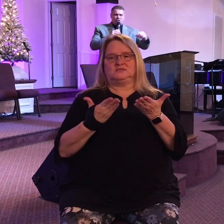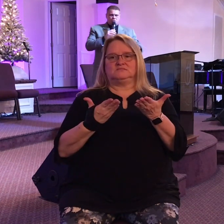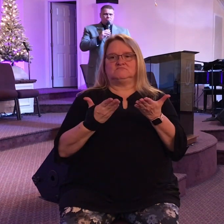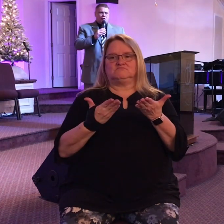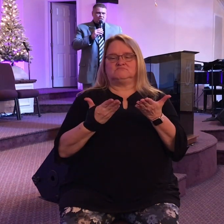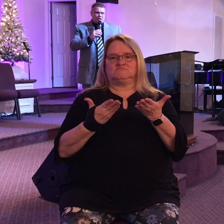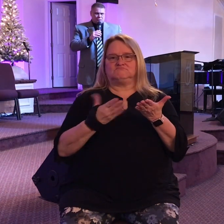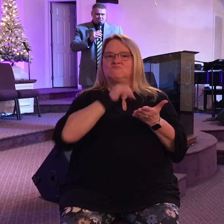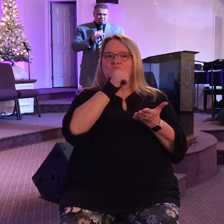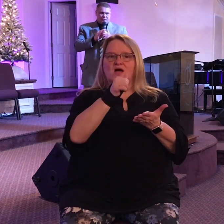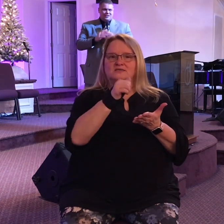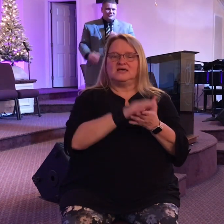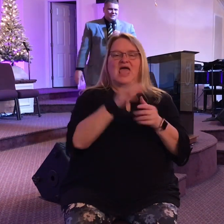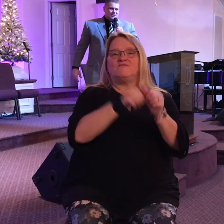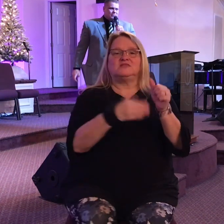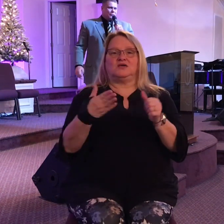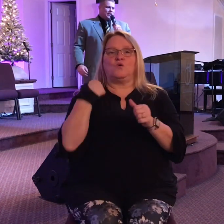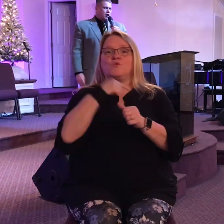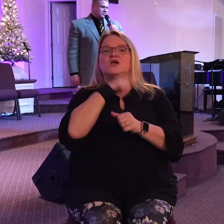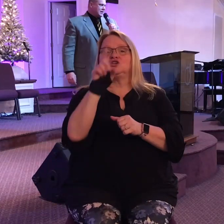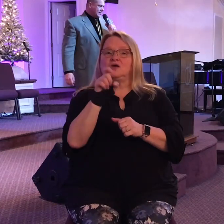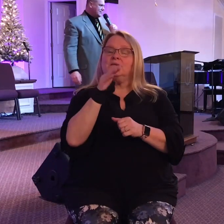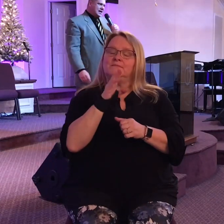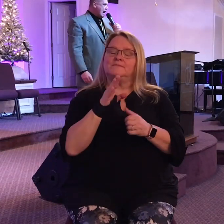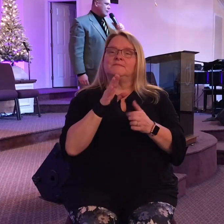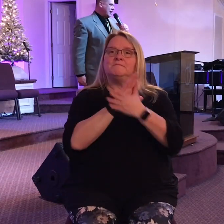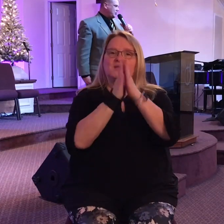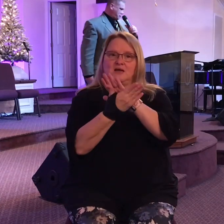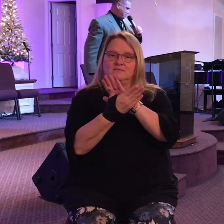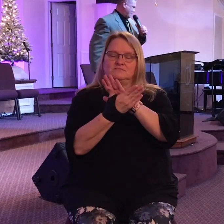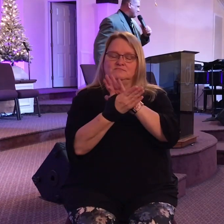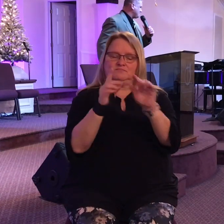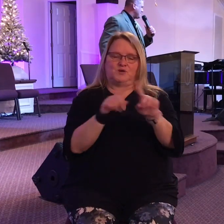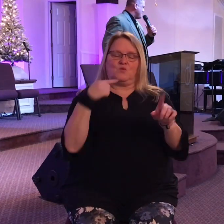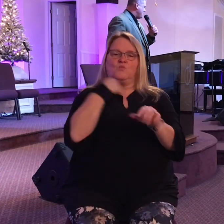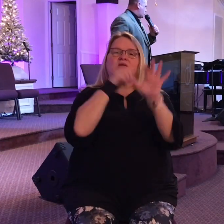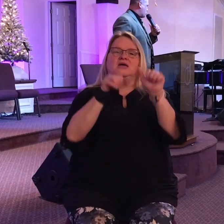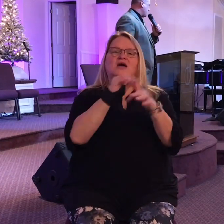We may not all in this room be what God wants us to be, but we can all tell you, I ain't what I used to be.